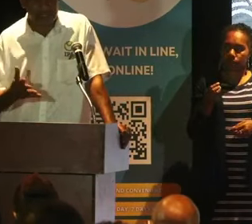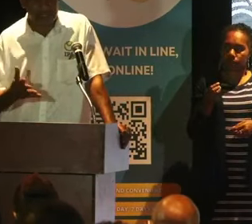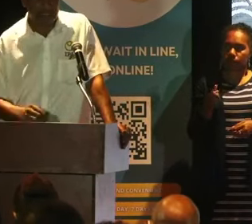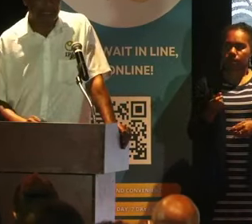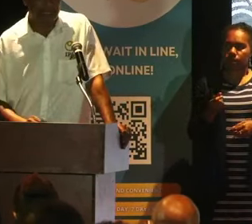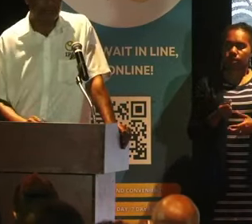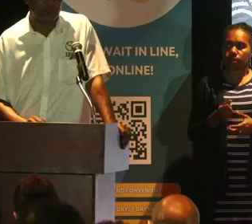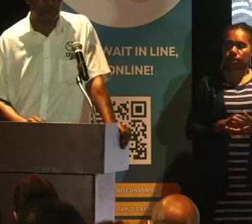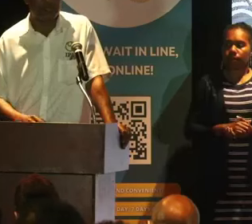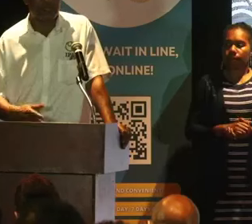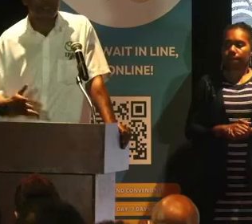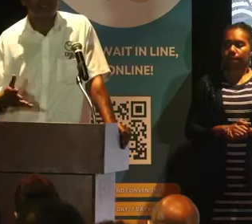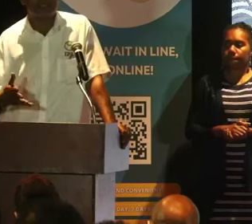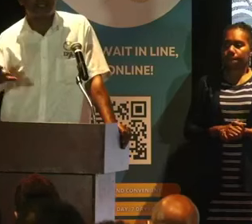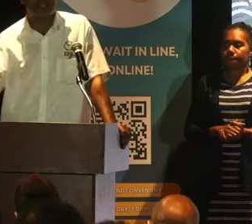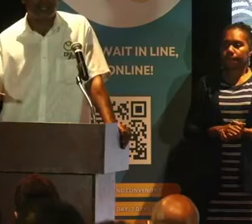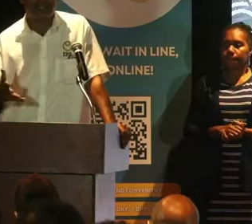just as an example,